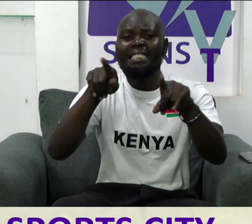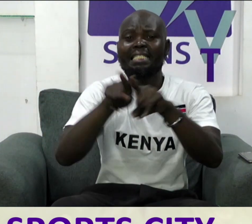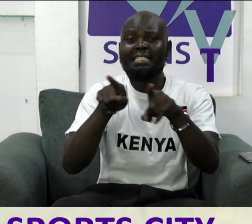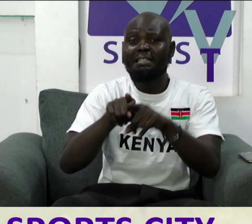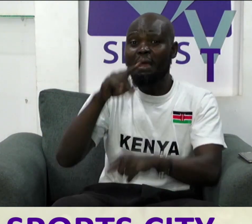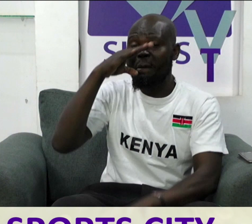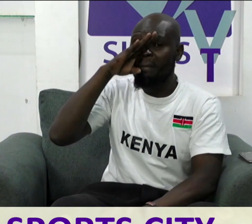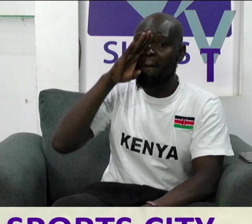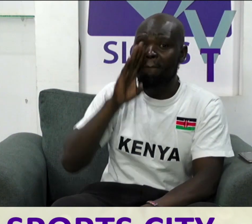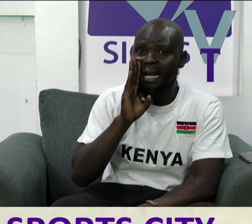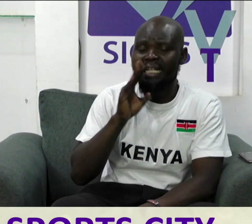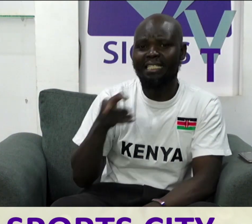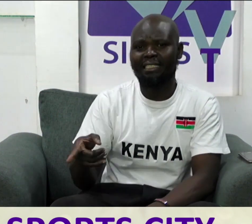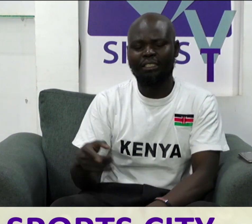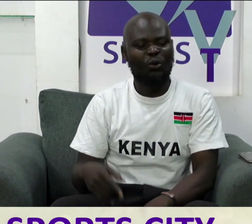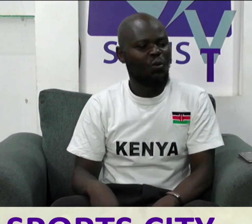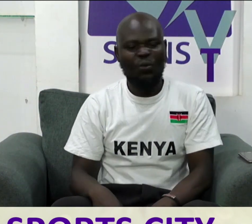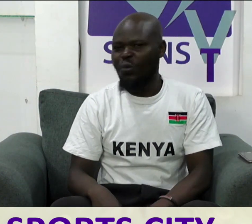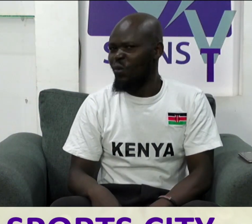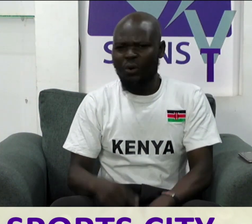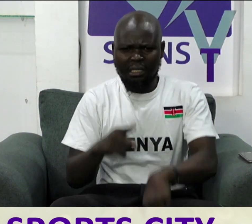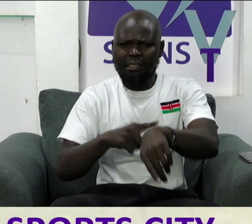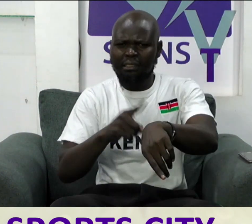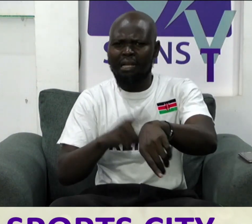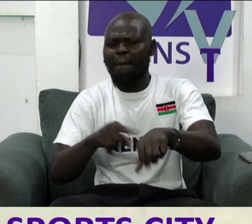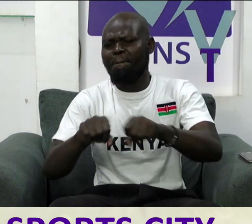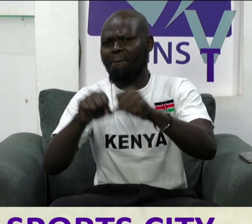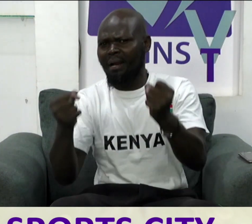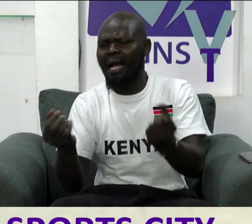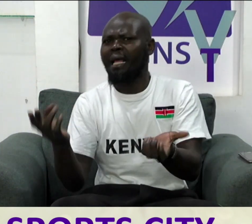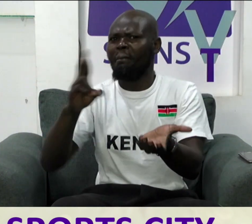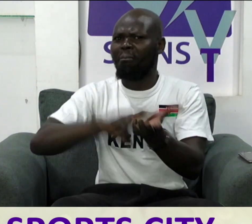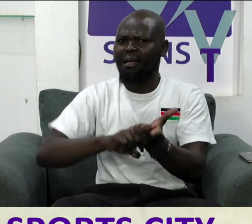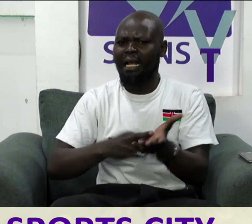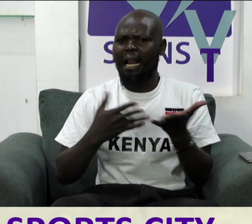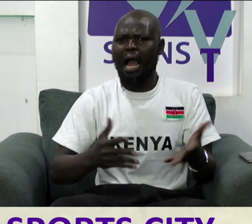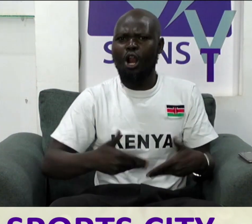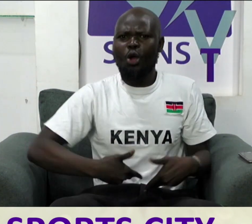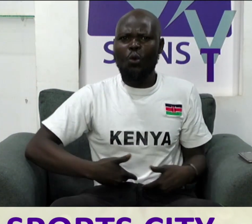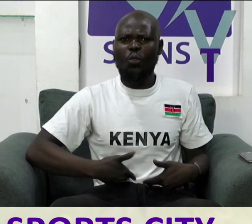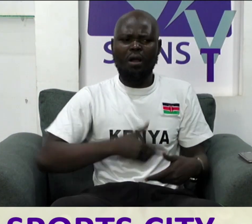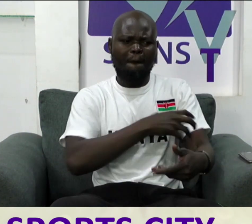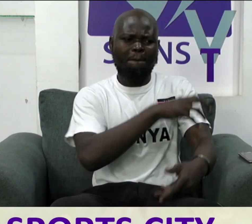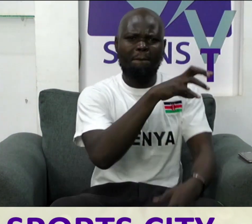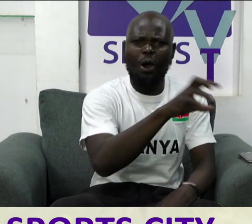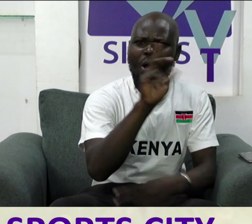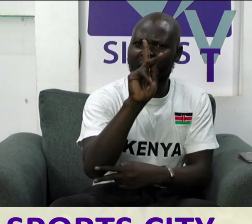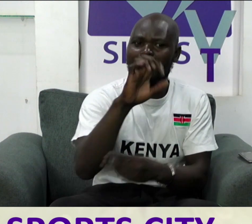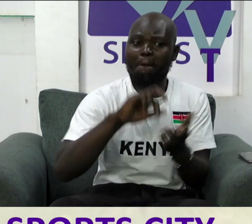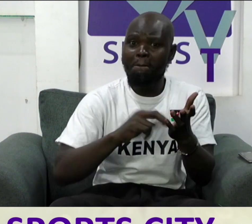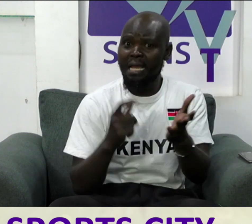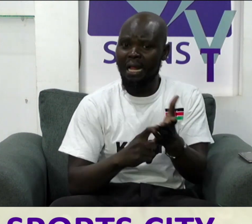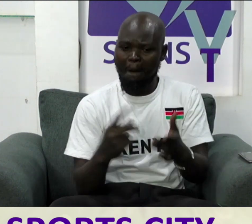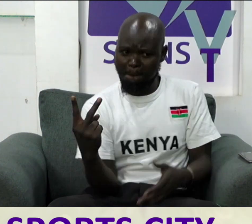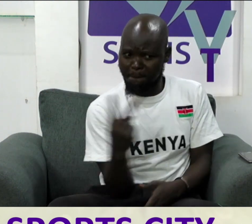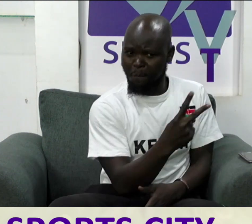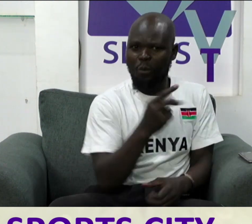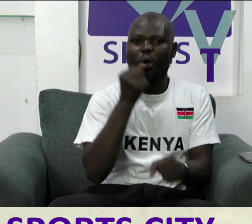So yeah, for Hellen Obiri, she really loves sports, and the whole world really know about this,